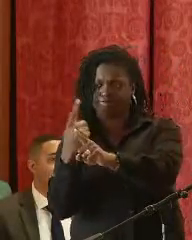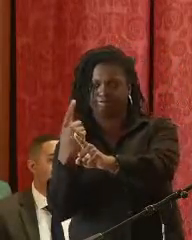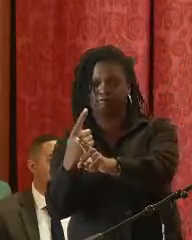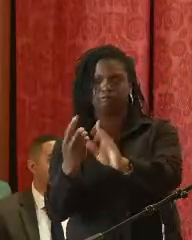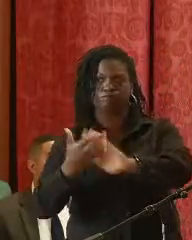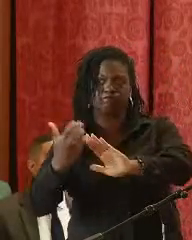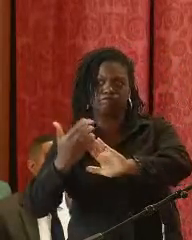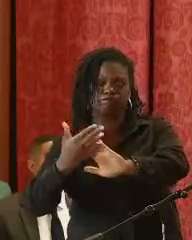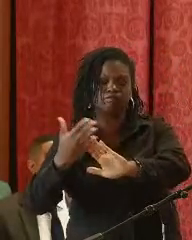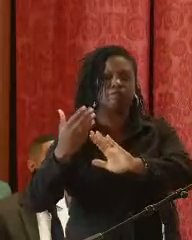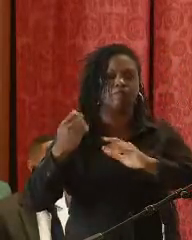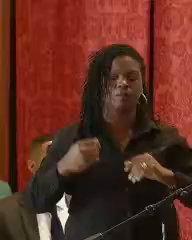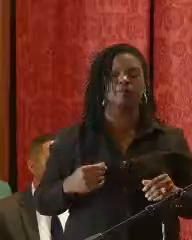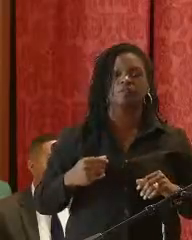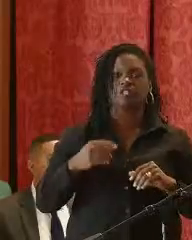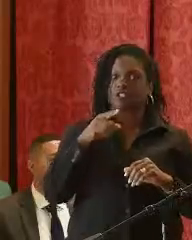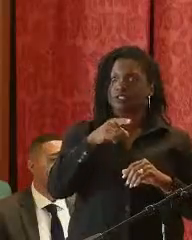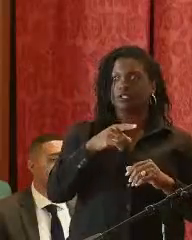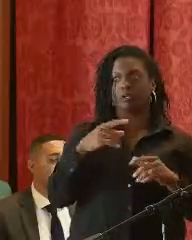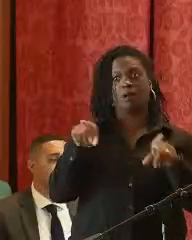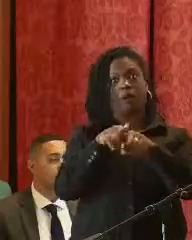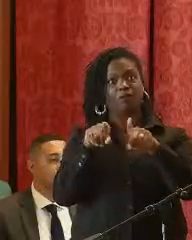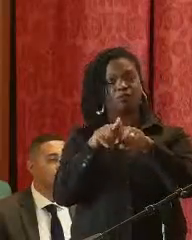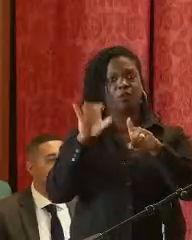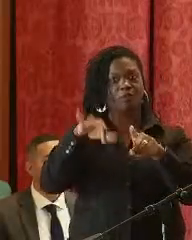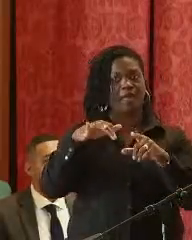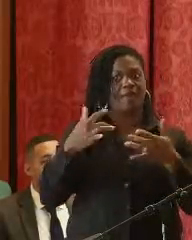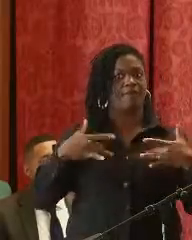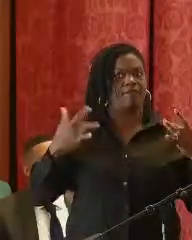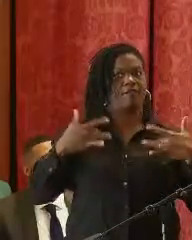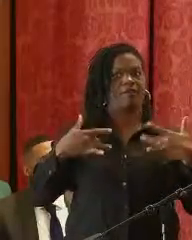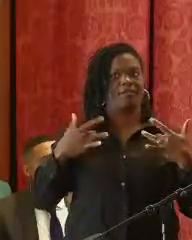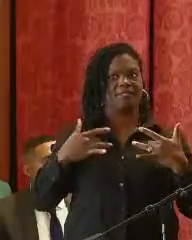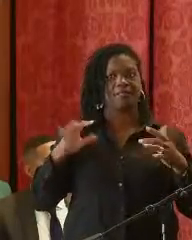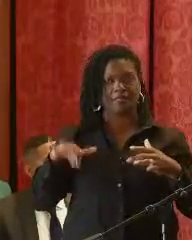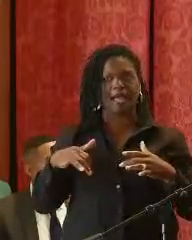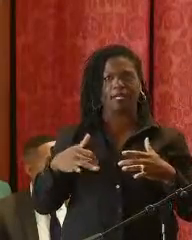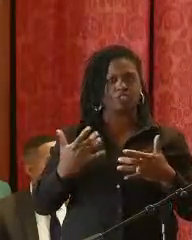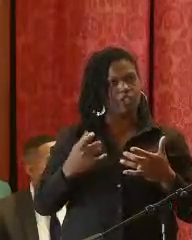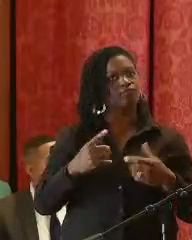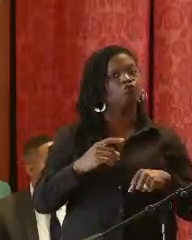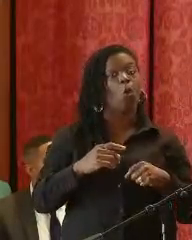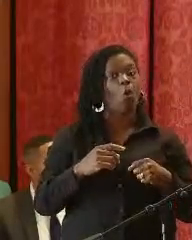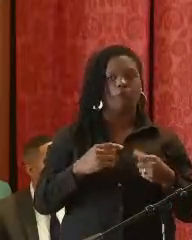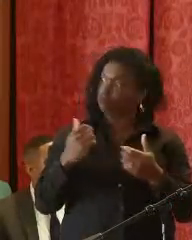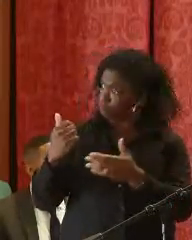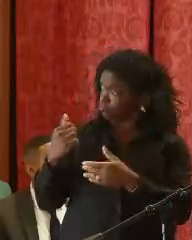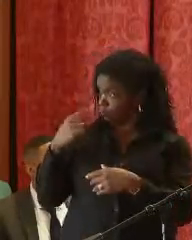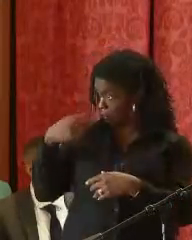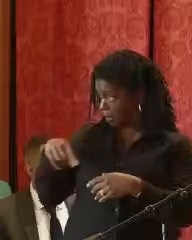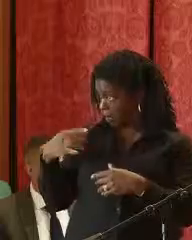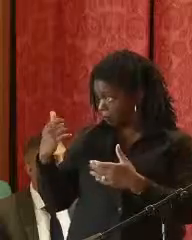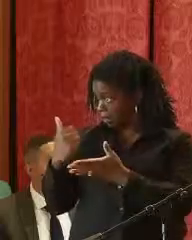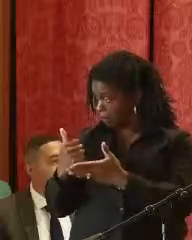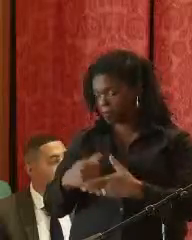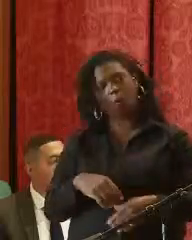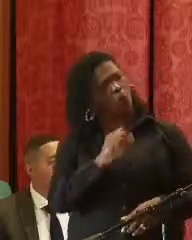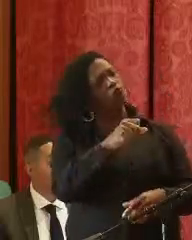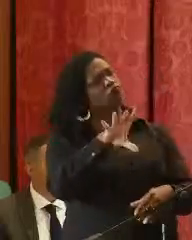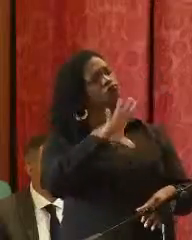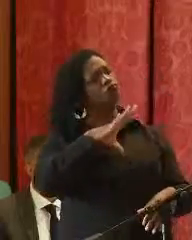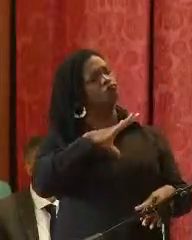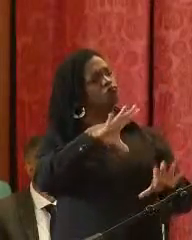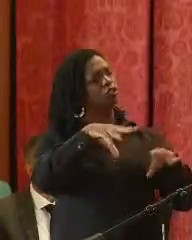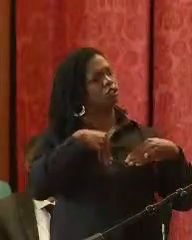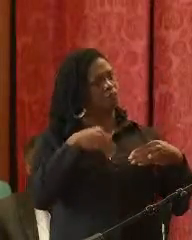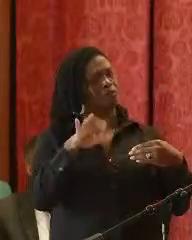advocating, or organizing events. I'm not sure she knows the word no. As a community leader, she has spoken several times